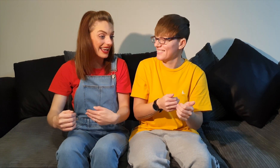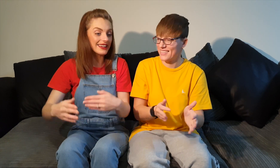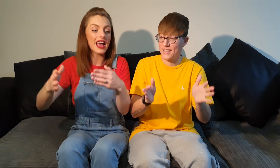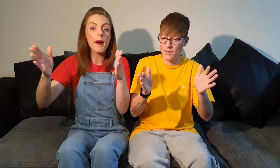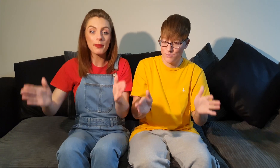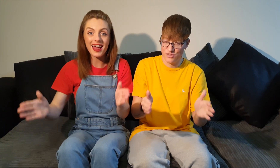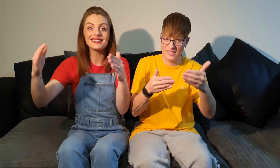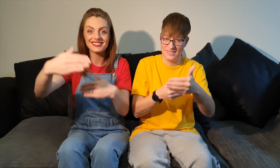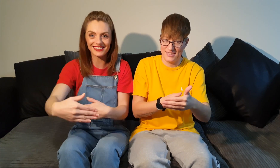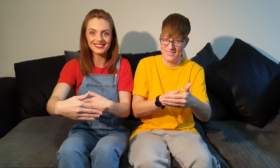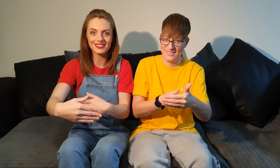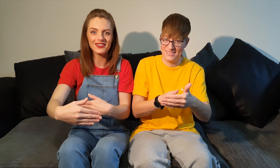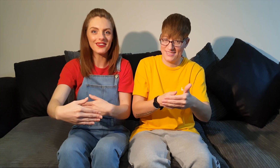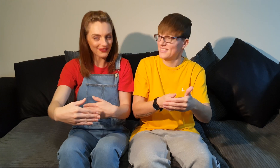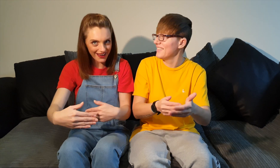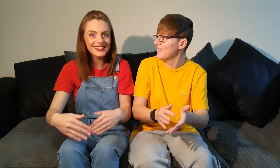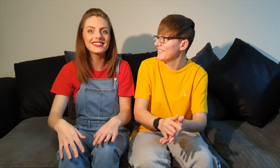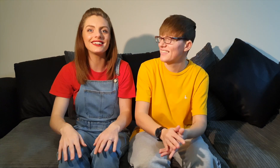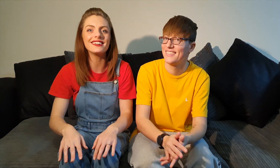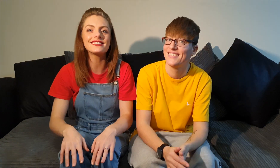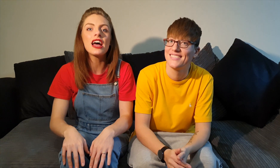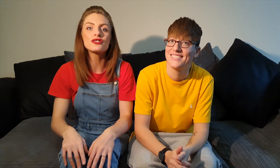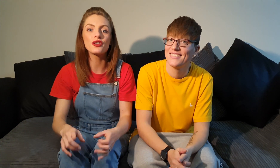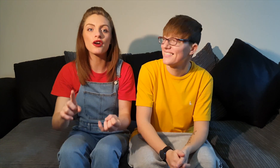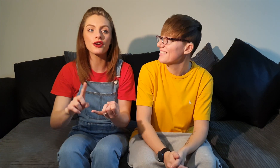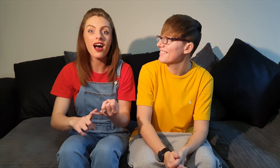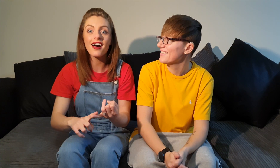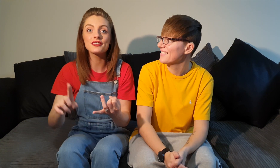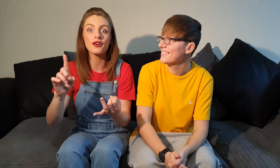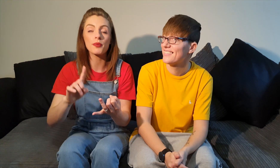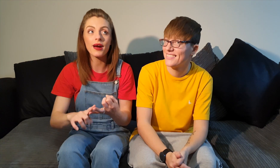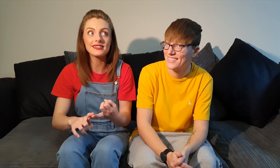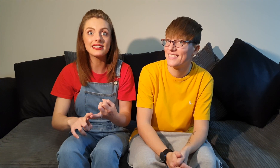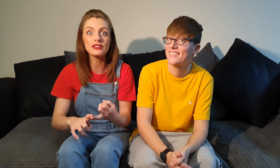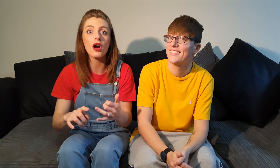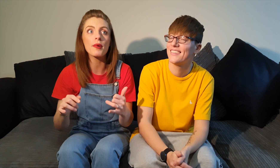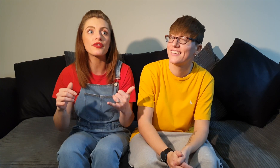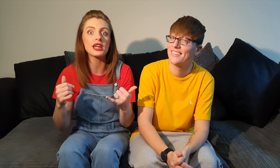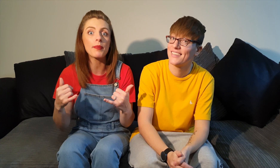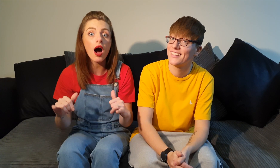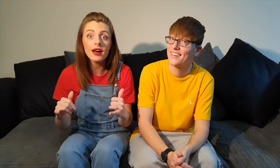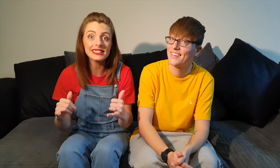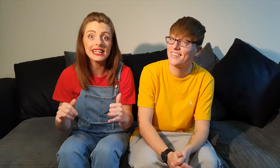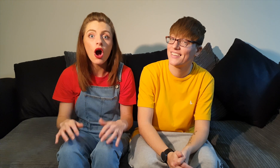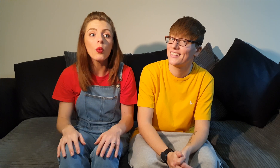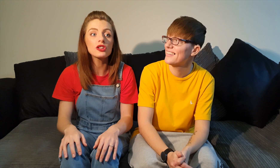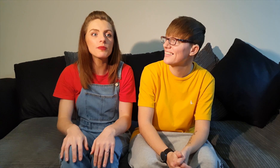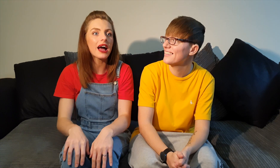again. Present. Very good. So you've got your card, you've got your presents, you've got a birthday party. What about